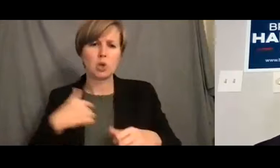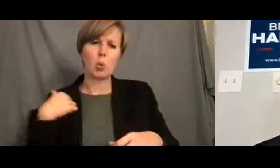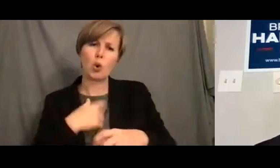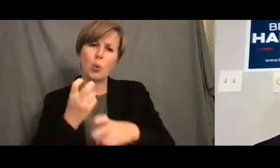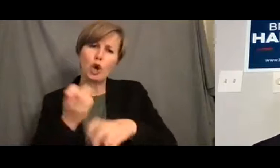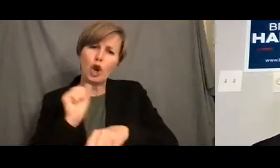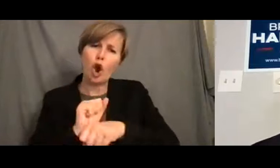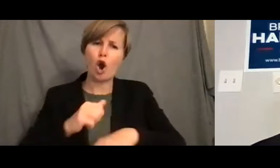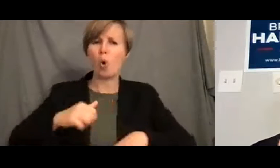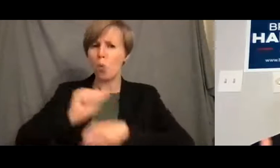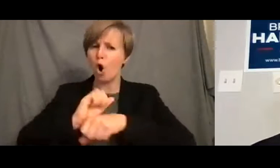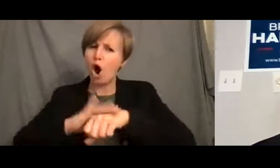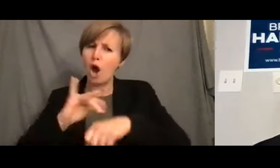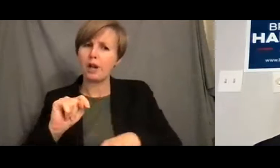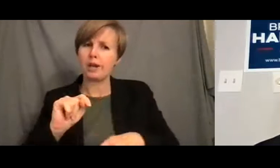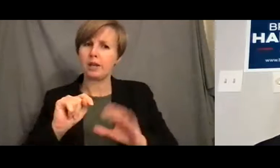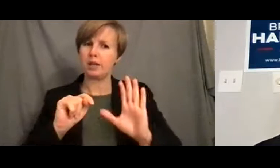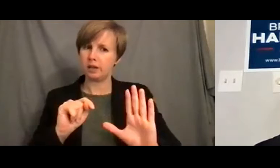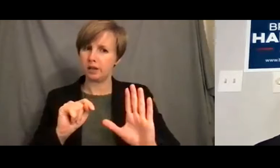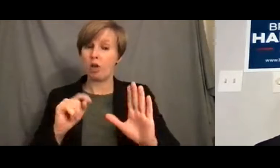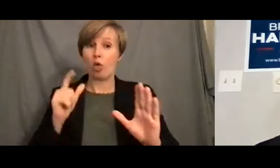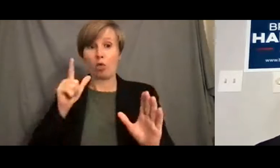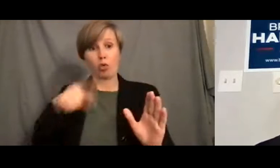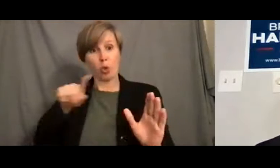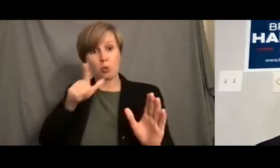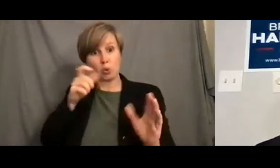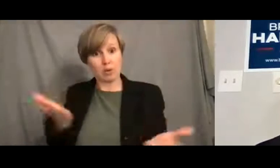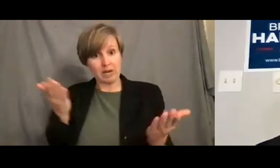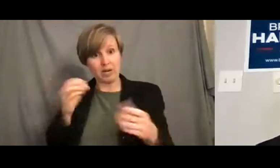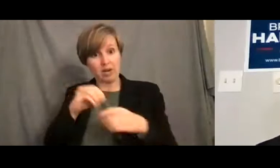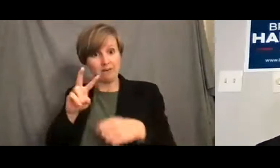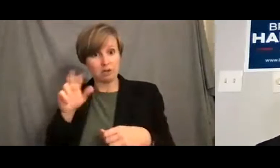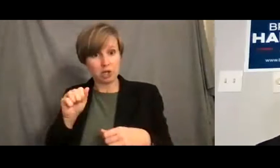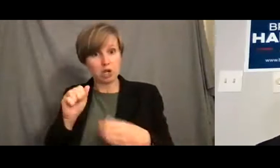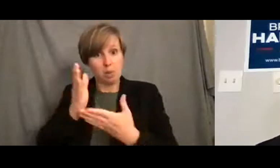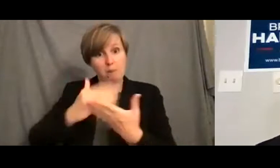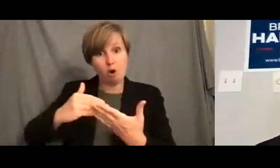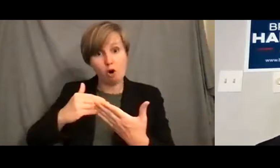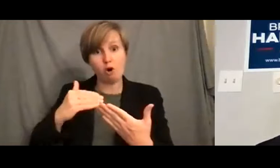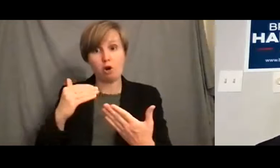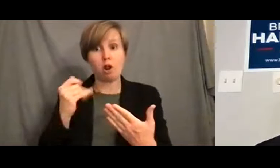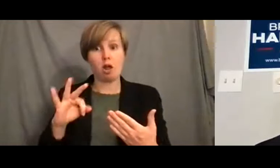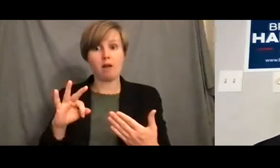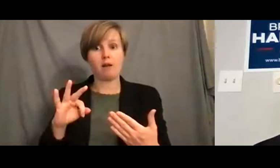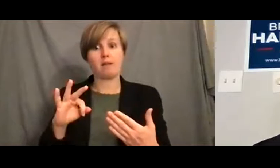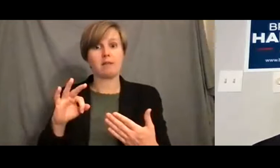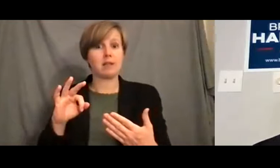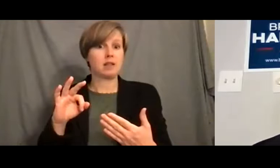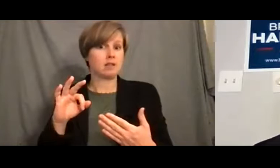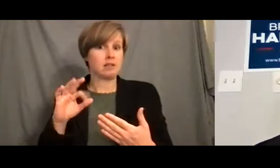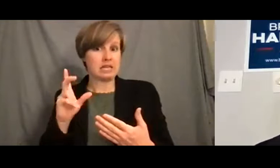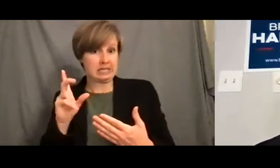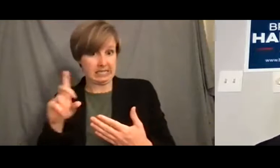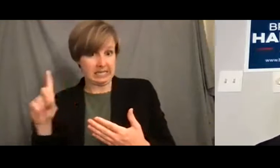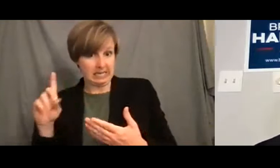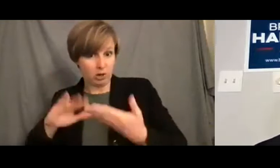on it. But I would ask to those here in Virginia that are a part of the DD community, do you feel like Virginia